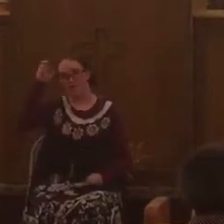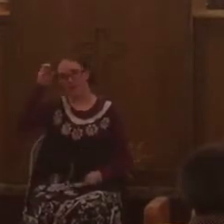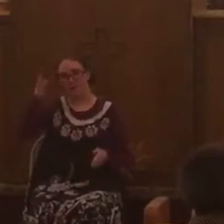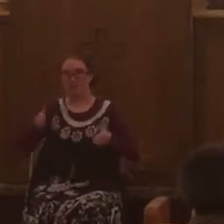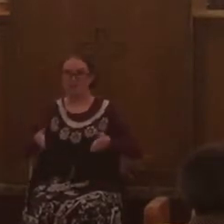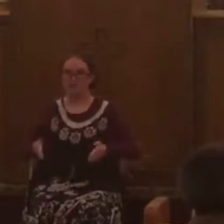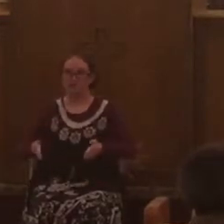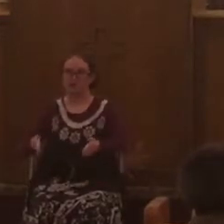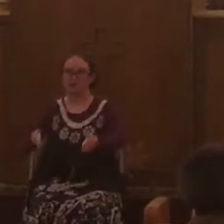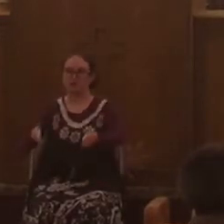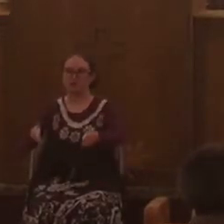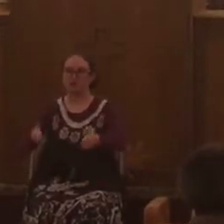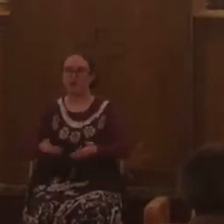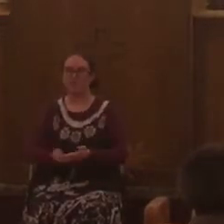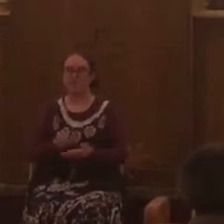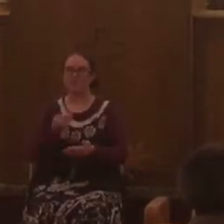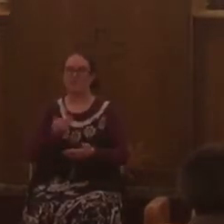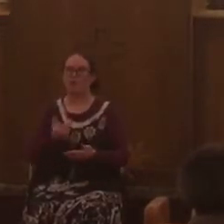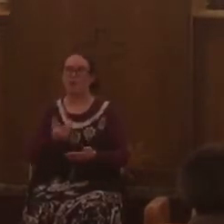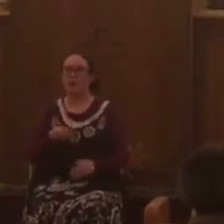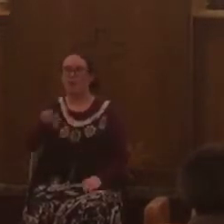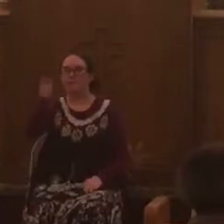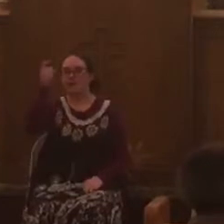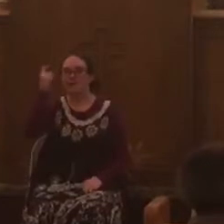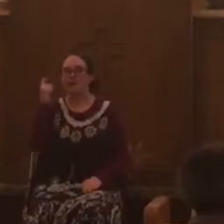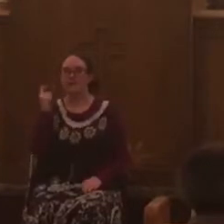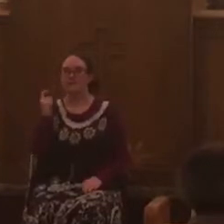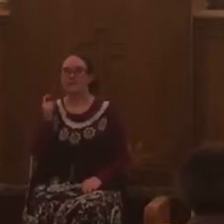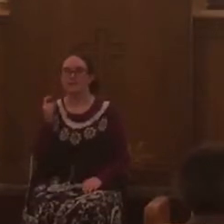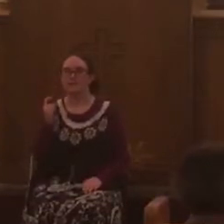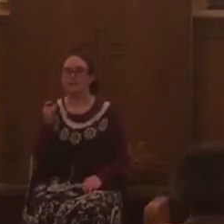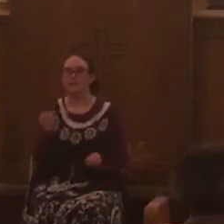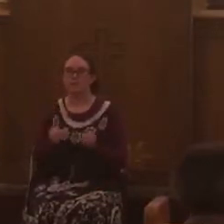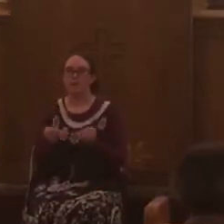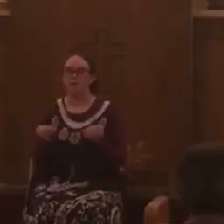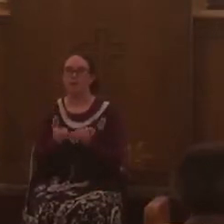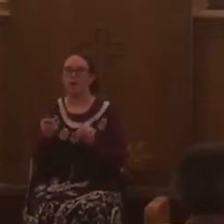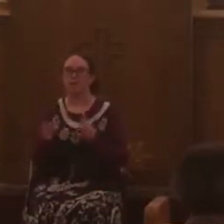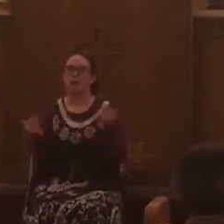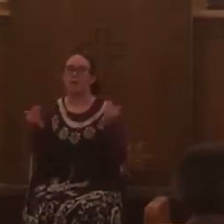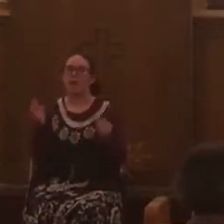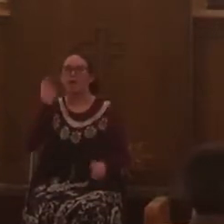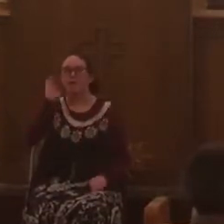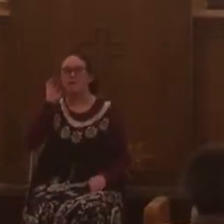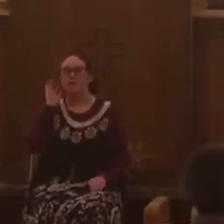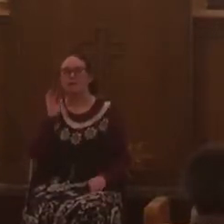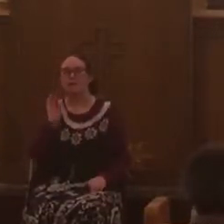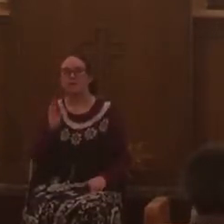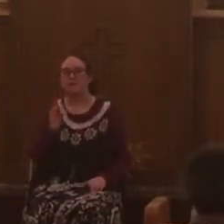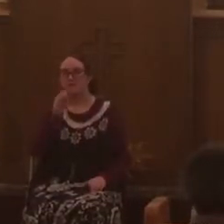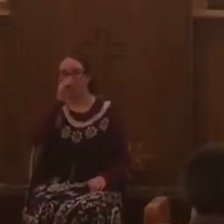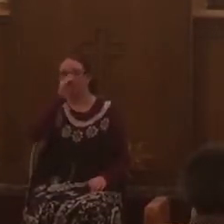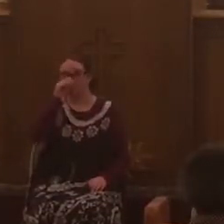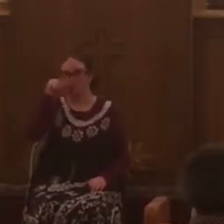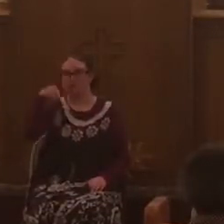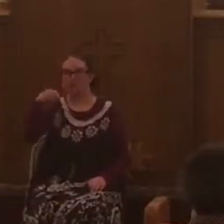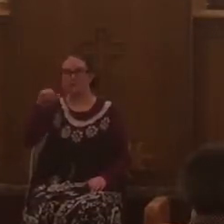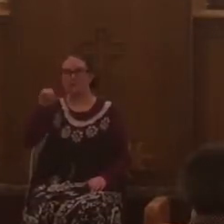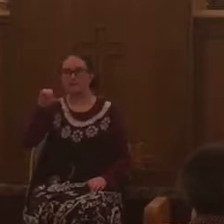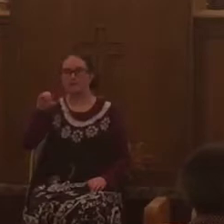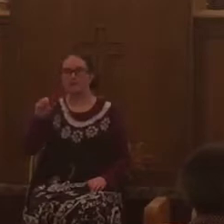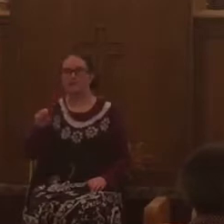spirits. The devil is at work. The Bible said that hell hath enlarged herself. Amen. What she's done,